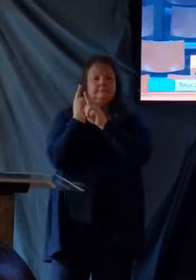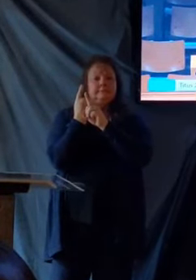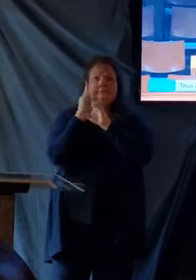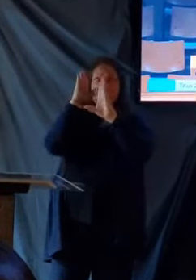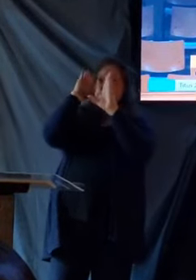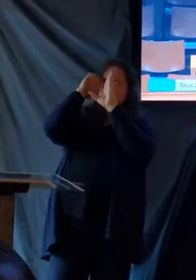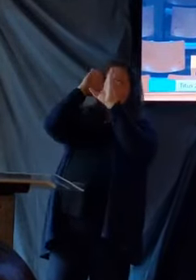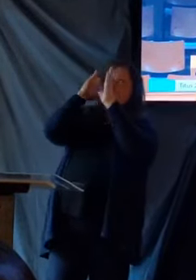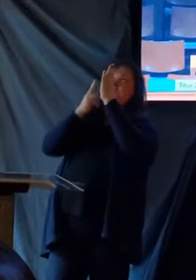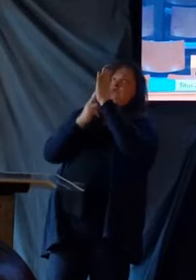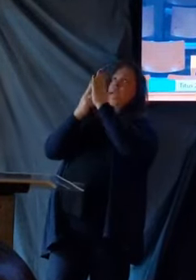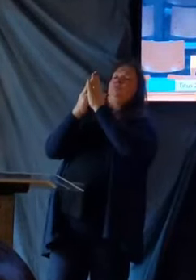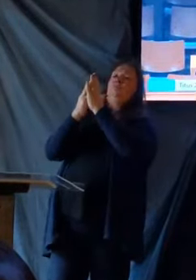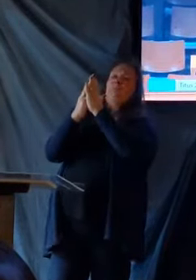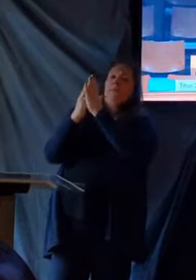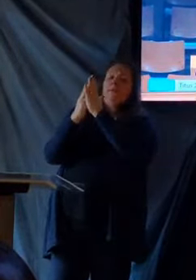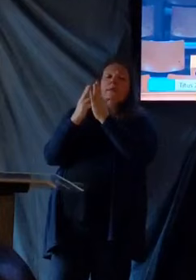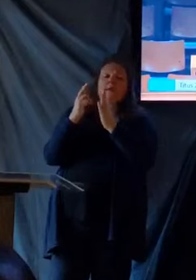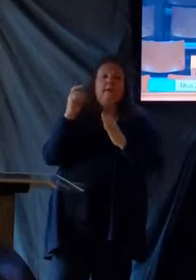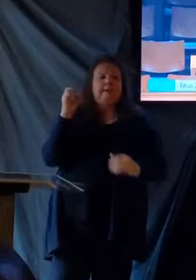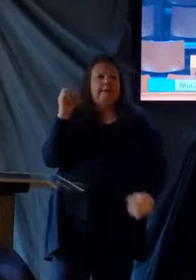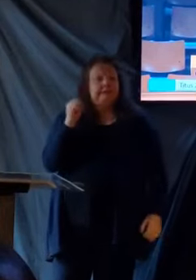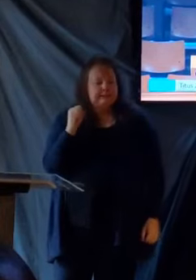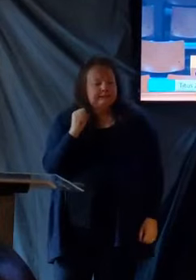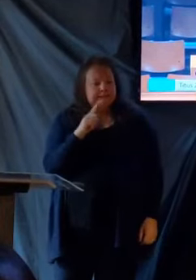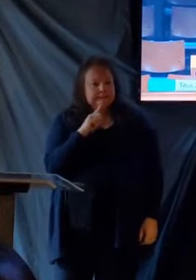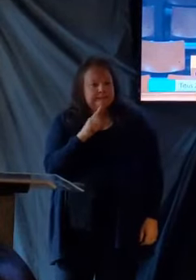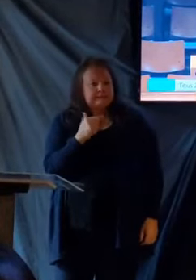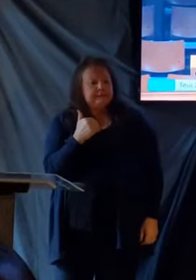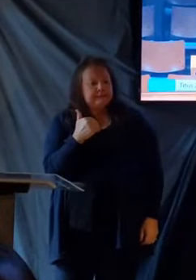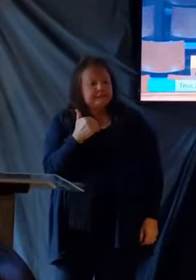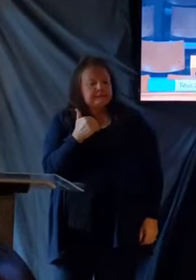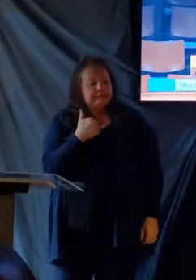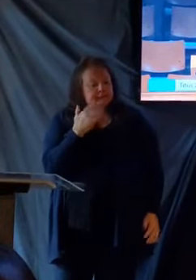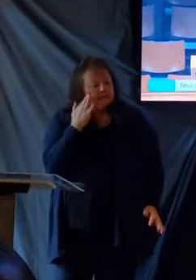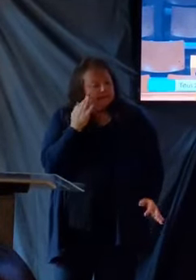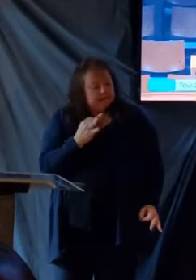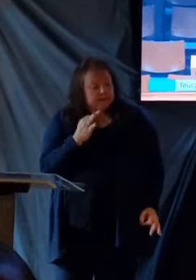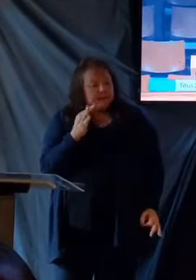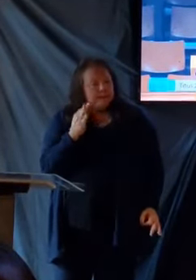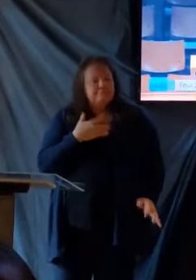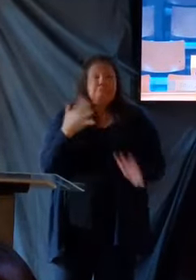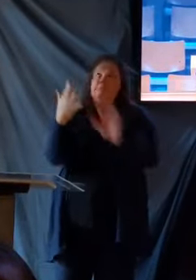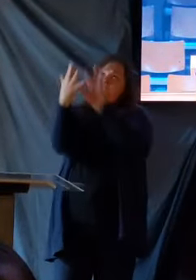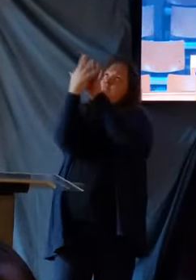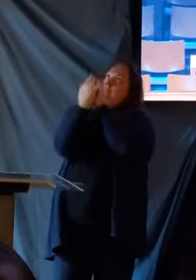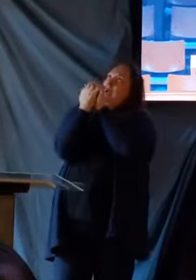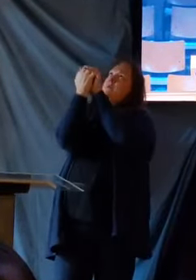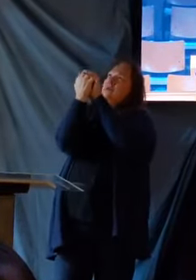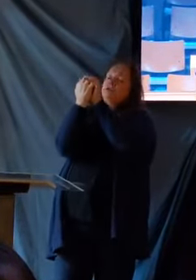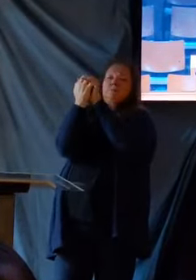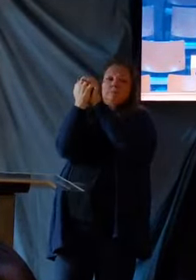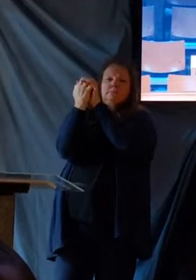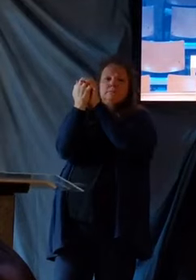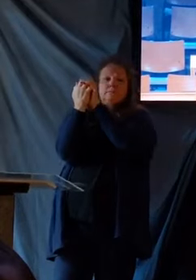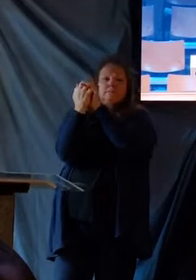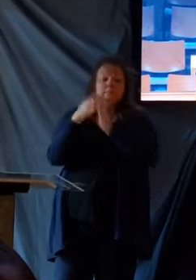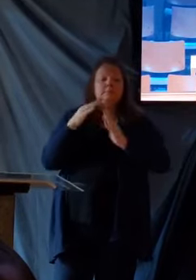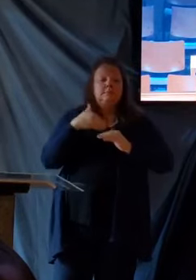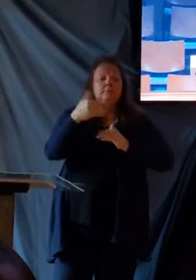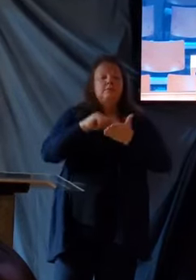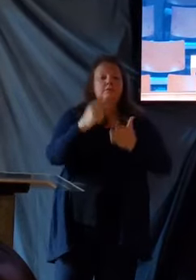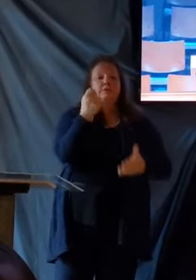To focus on the truth. Be sure, yes, I have settled my eternal relationship with the living God. That's where he's taking us